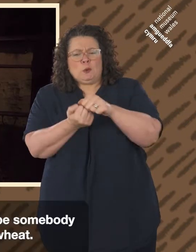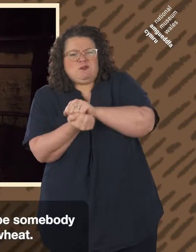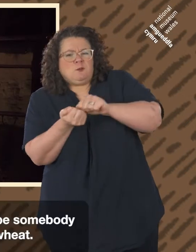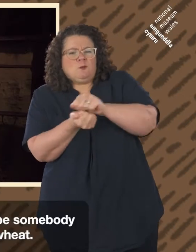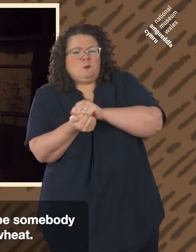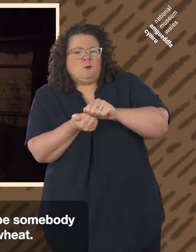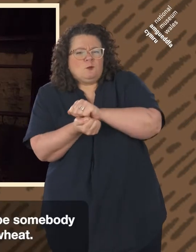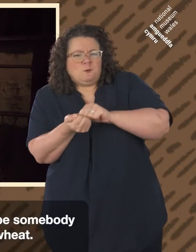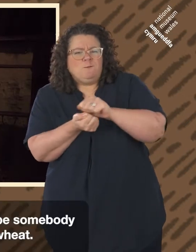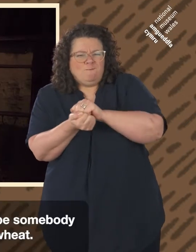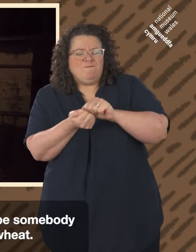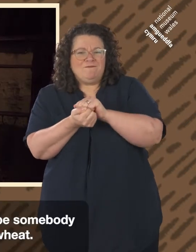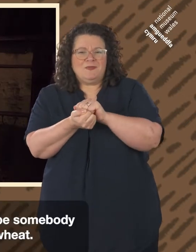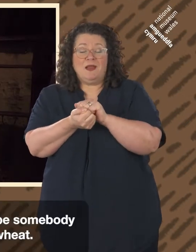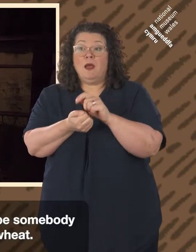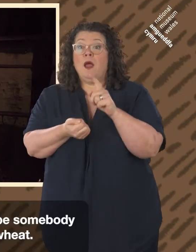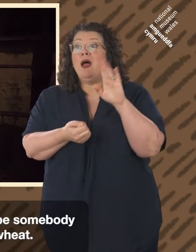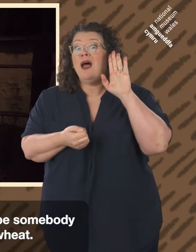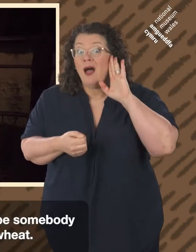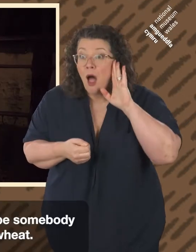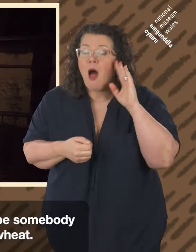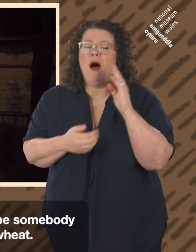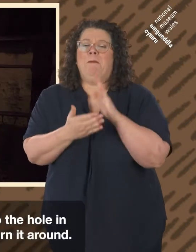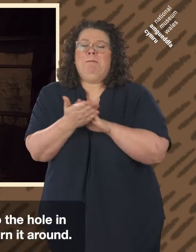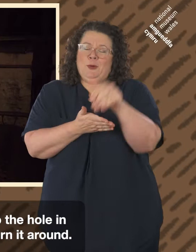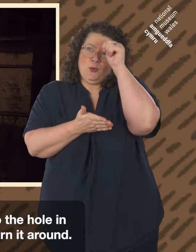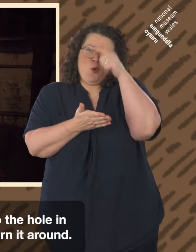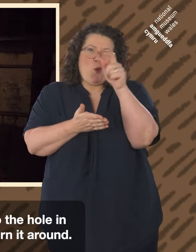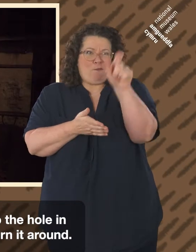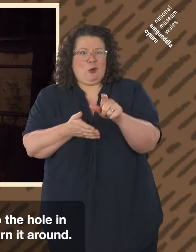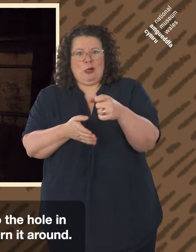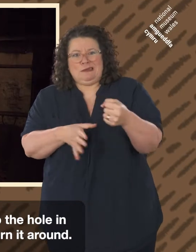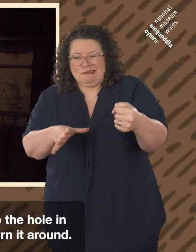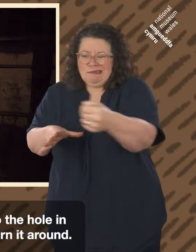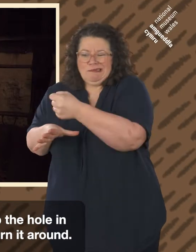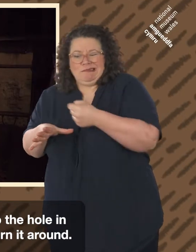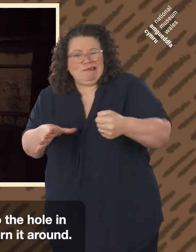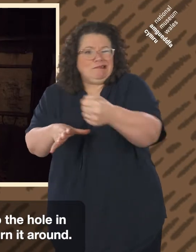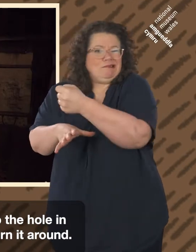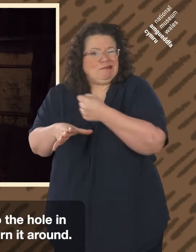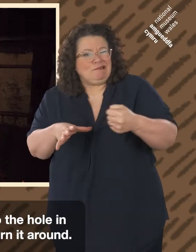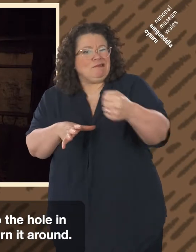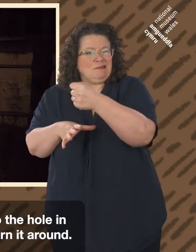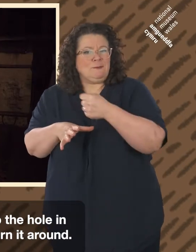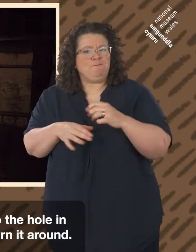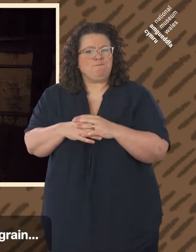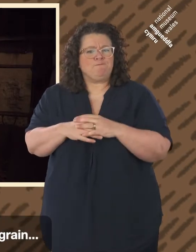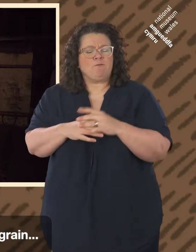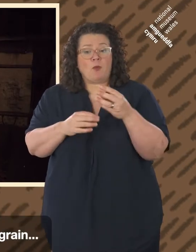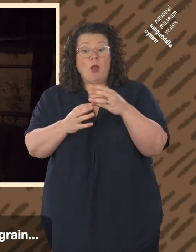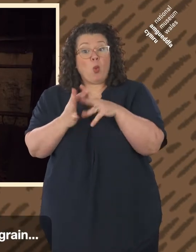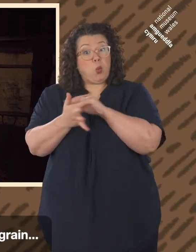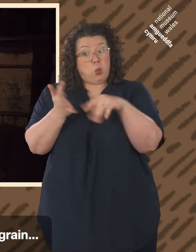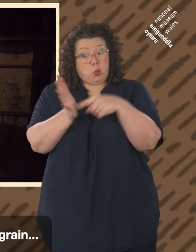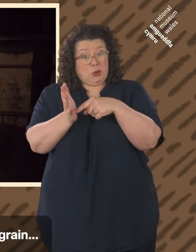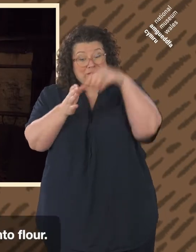Now that noise would be somebody grinding all the wheat. You put the wheat into the hole in the top, and then you turn it round and it